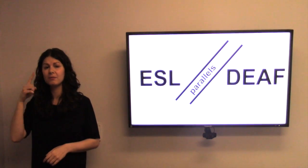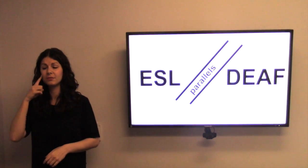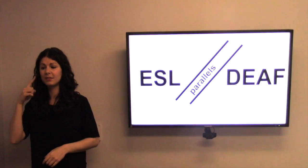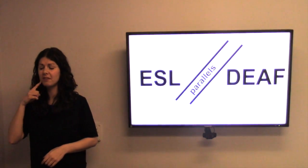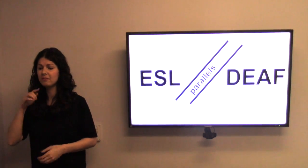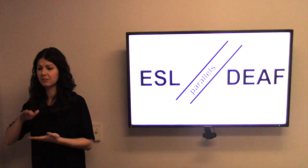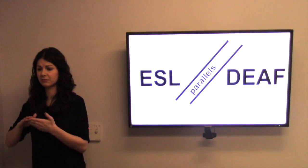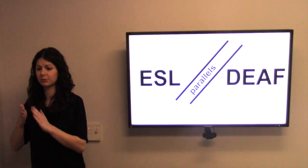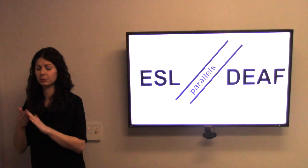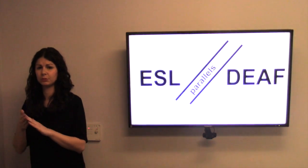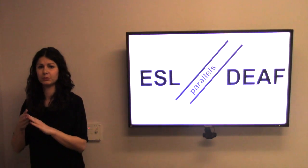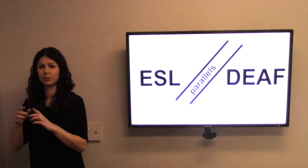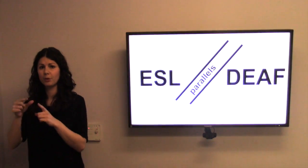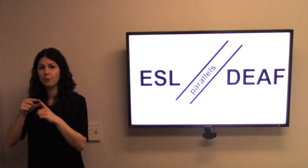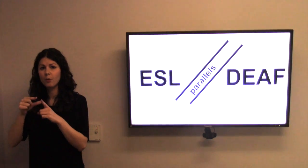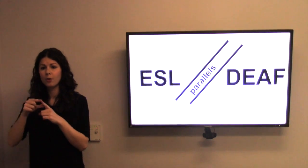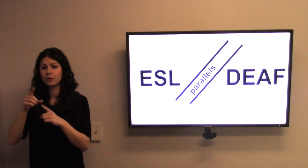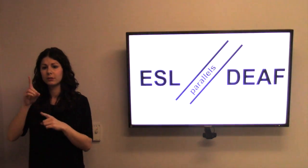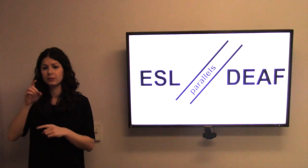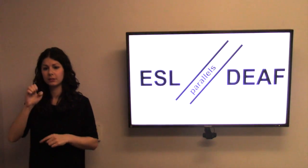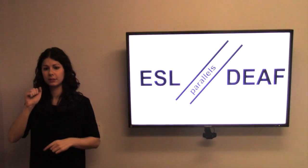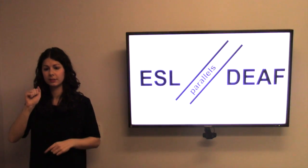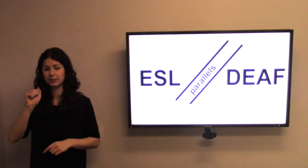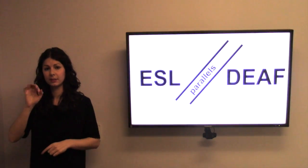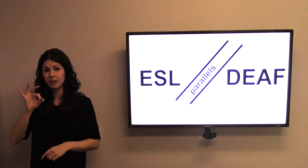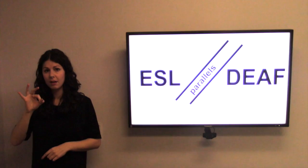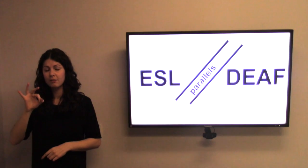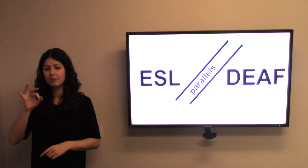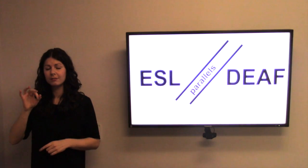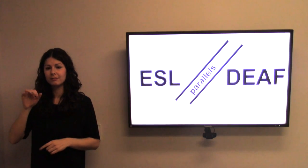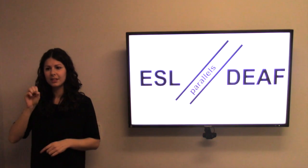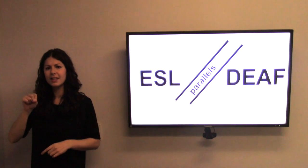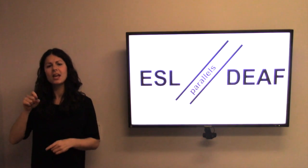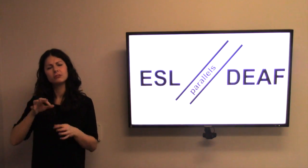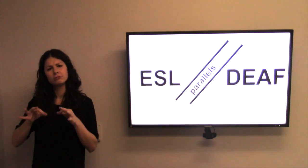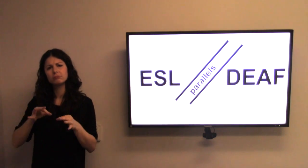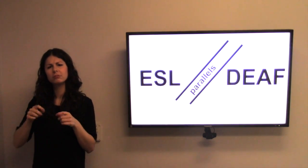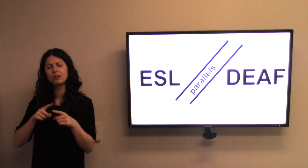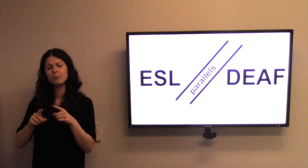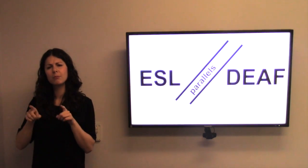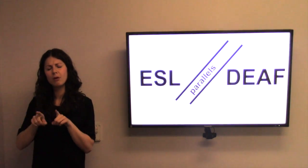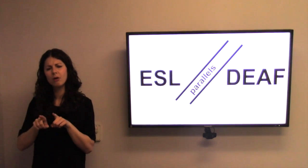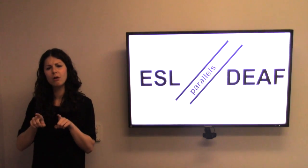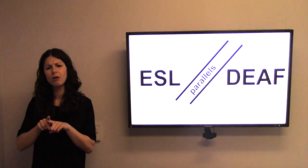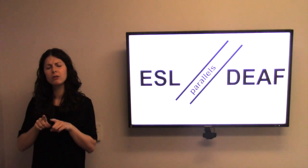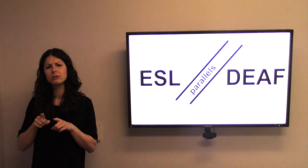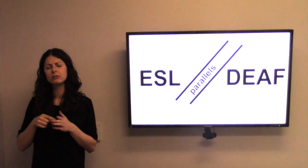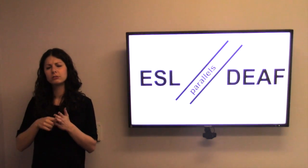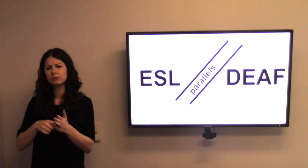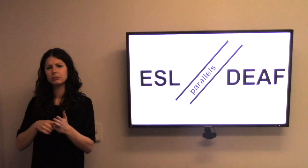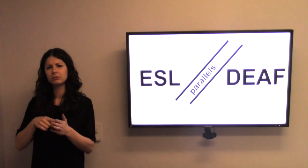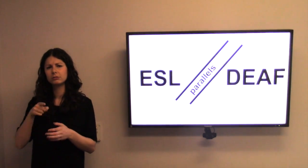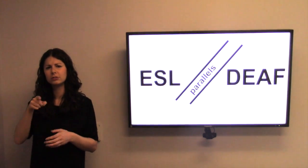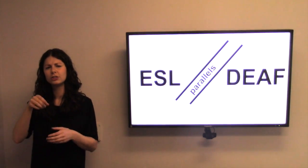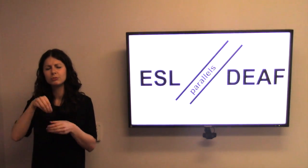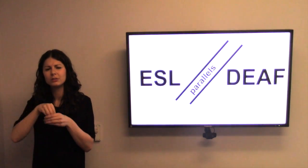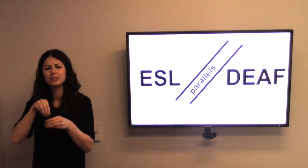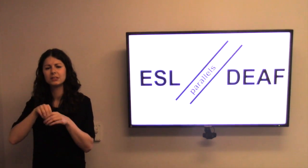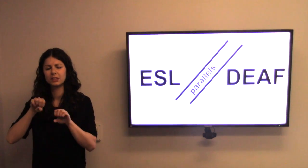In a similar vein, the word deaf can be a descriptor, but it can also be seen as part of the social institution which